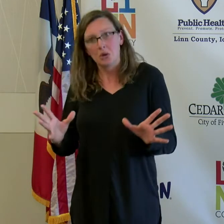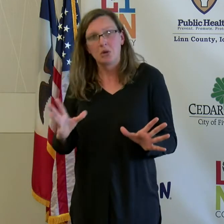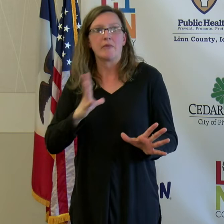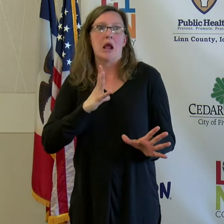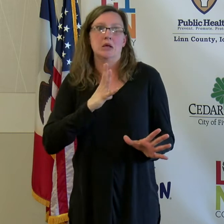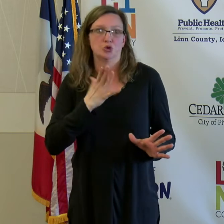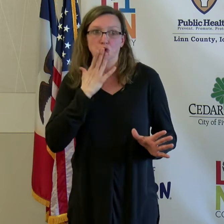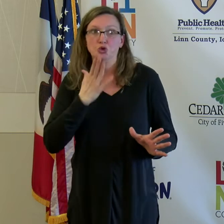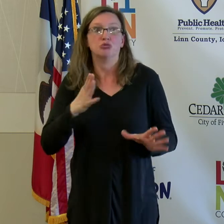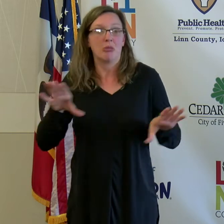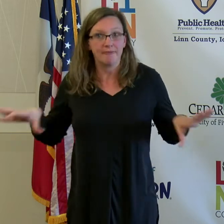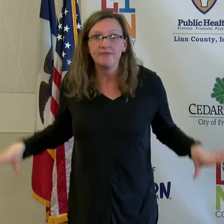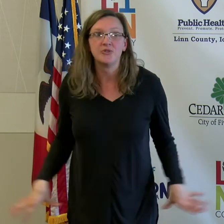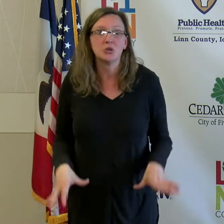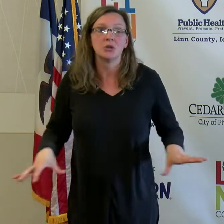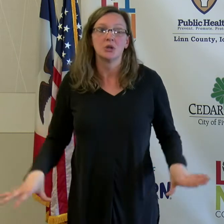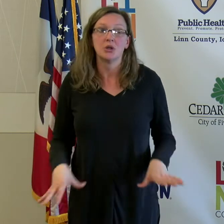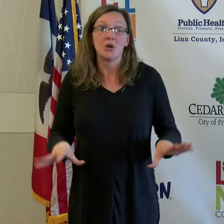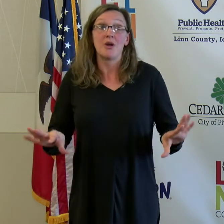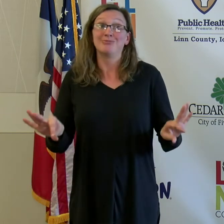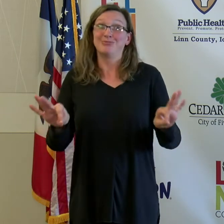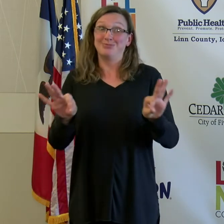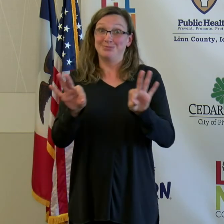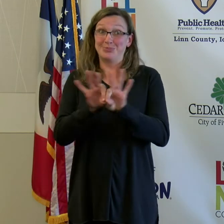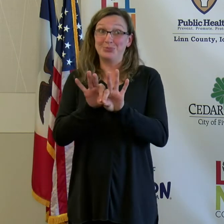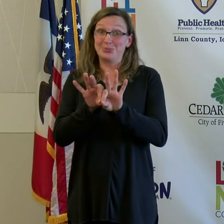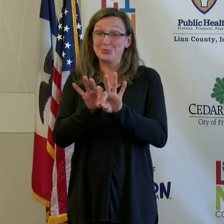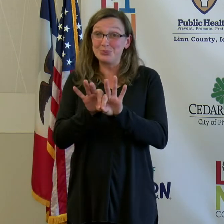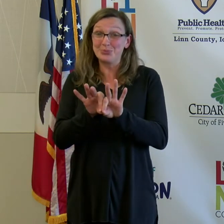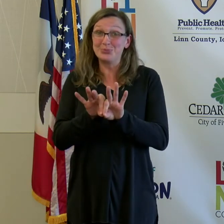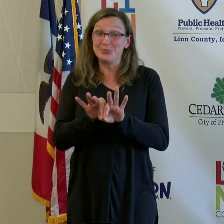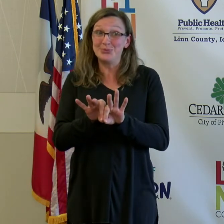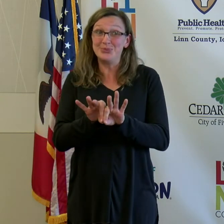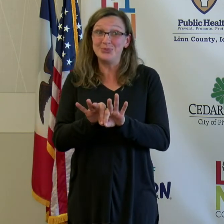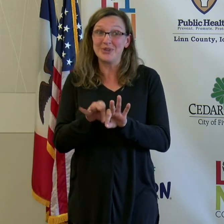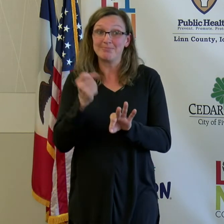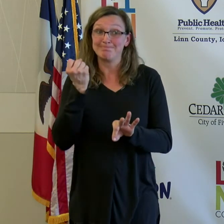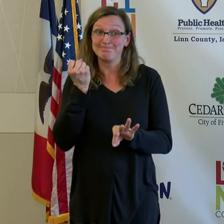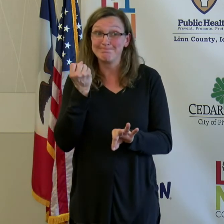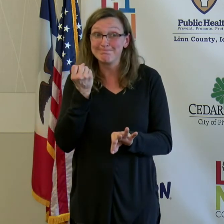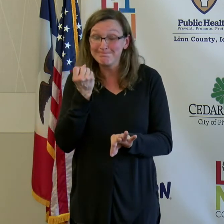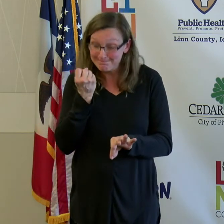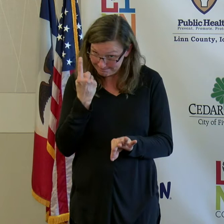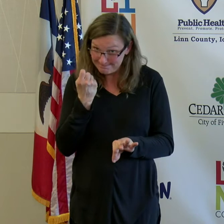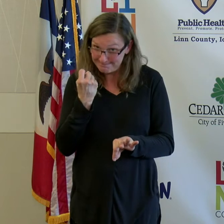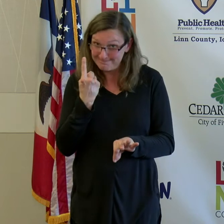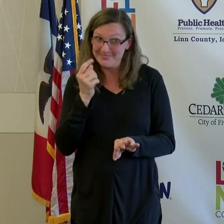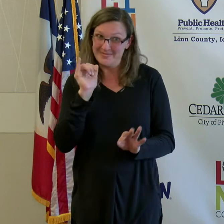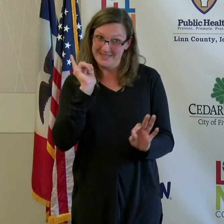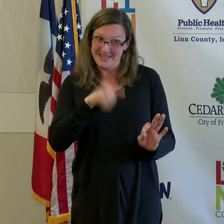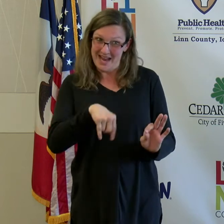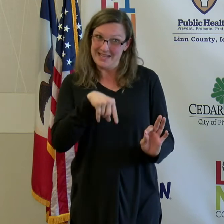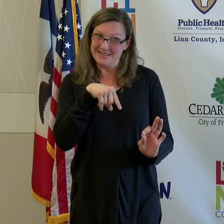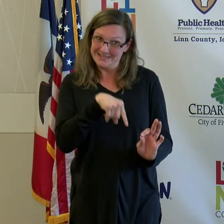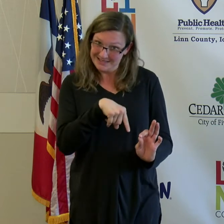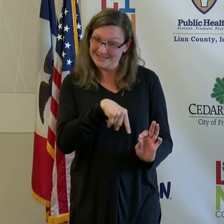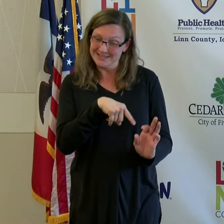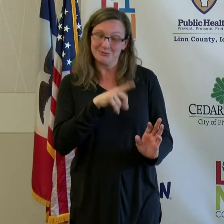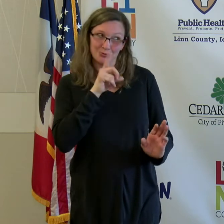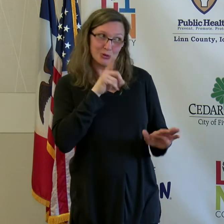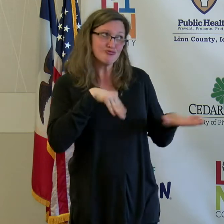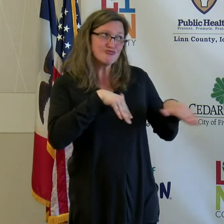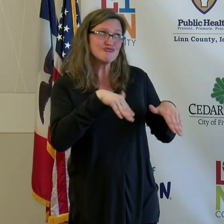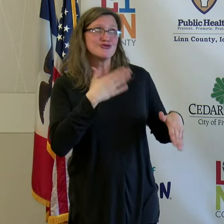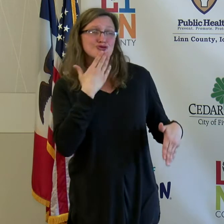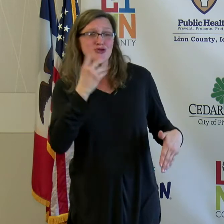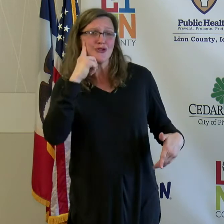Physical activity is important for your overall health, but it must be done responsibly, especially at this